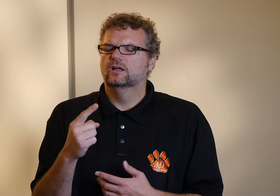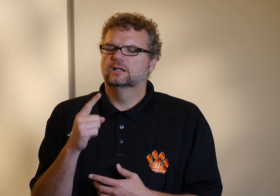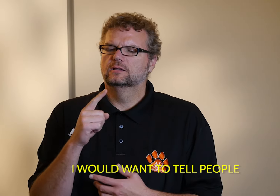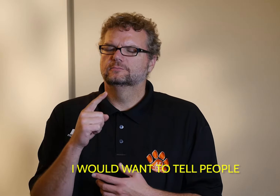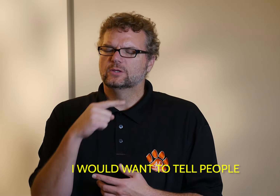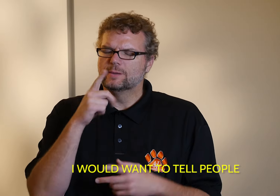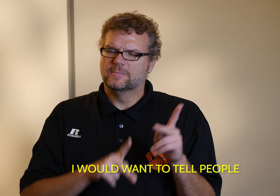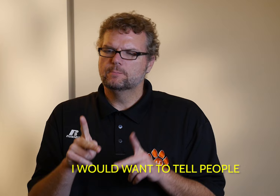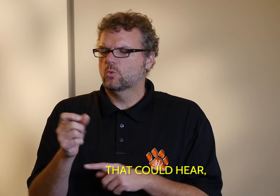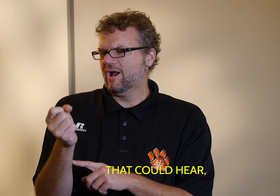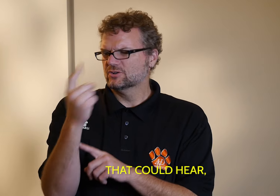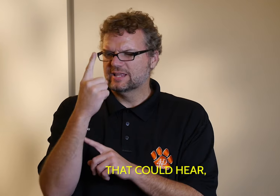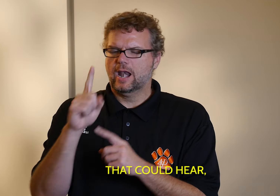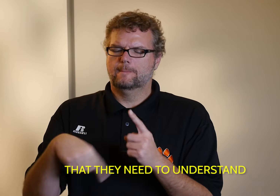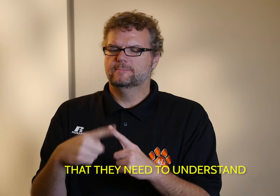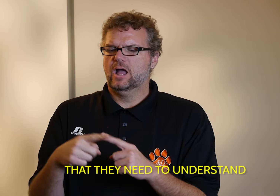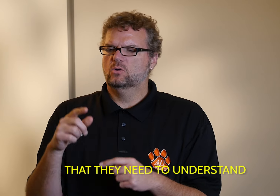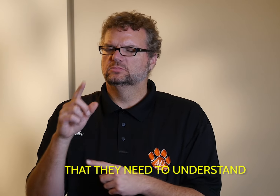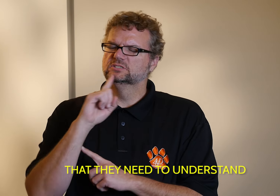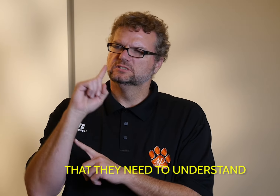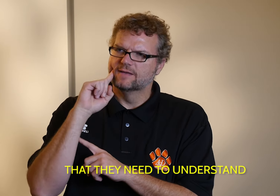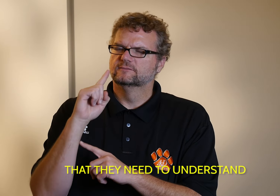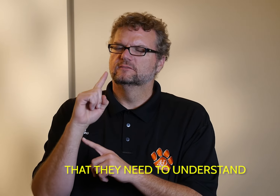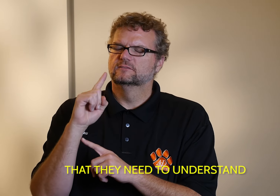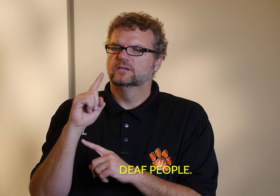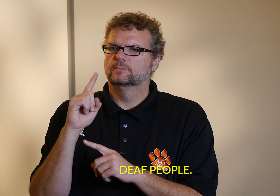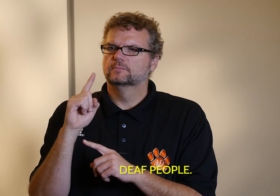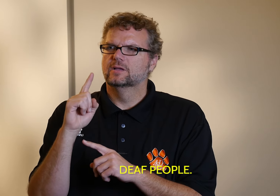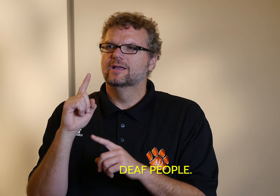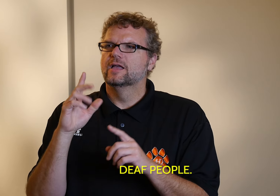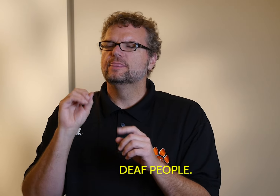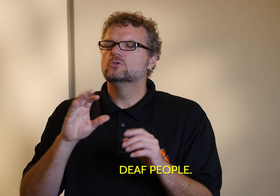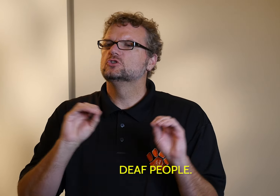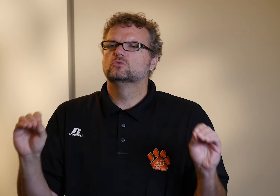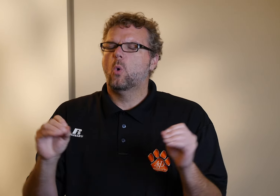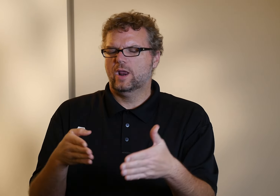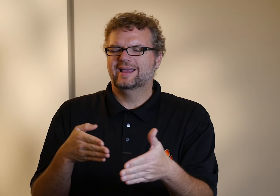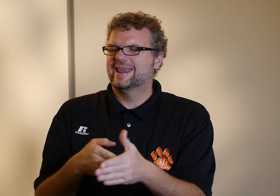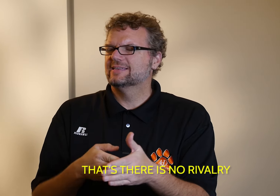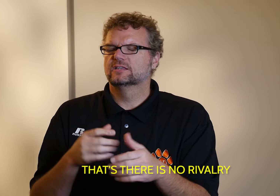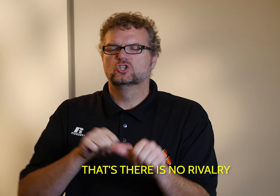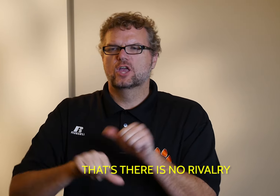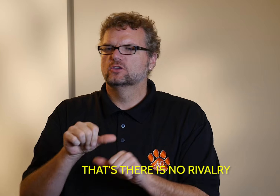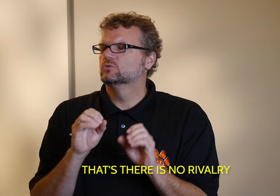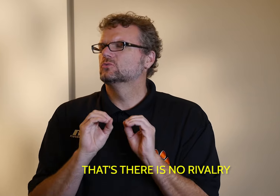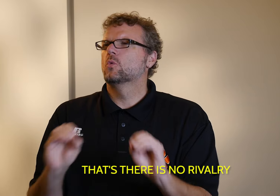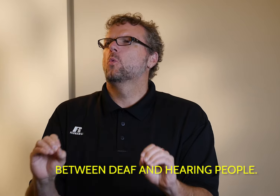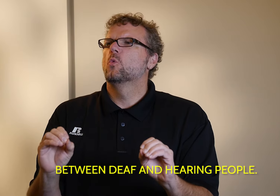I would want to tell people that could hear that they need to understand deaf people, that there's no rivalry between